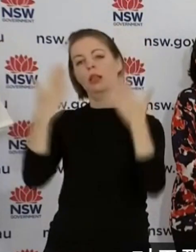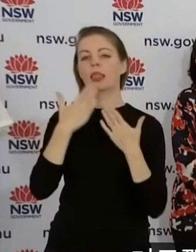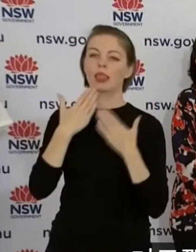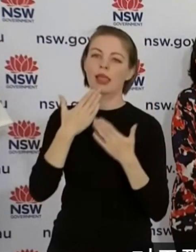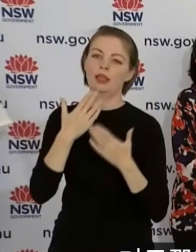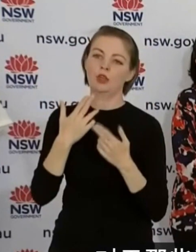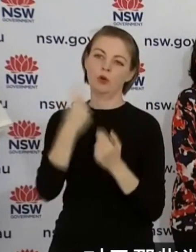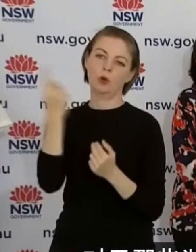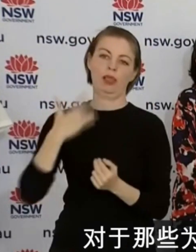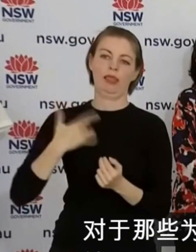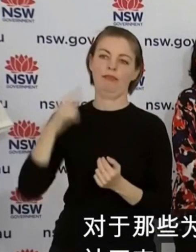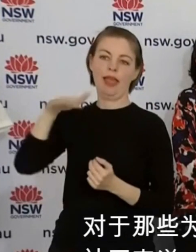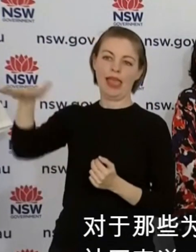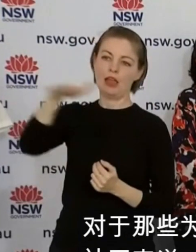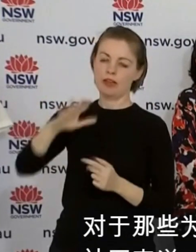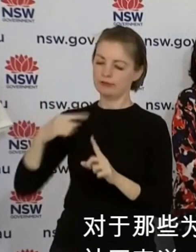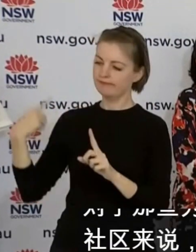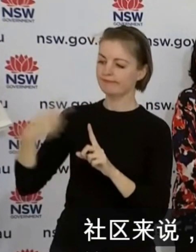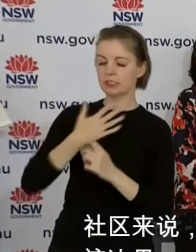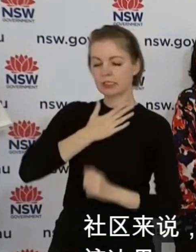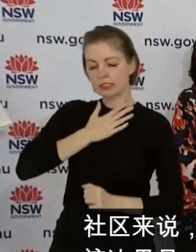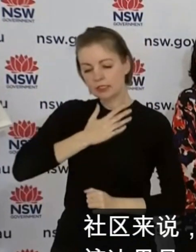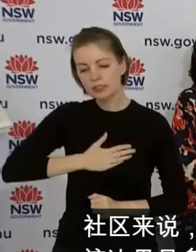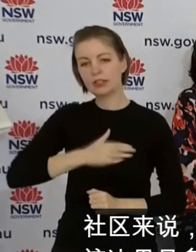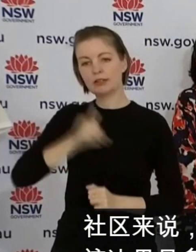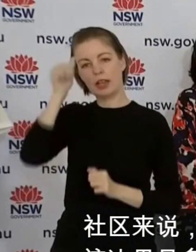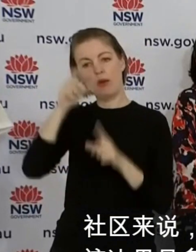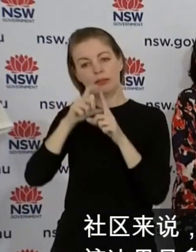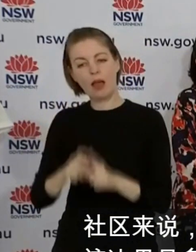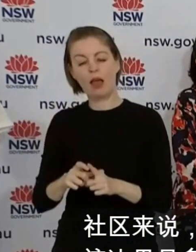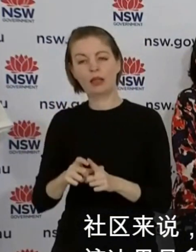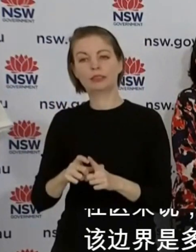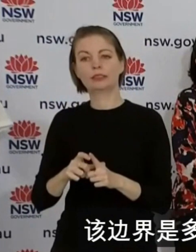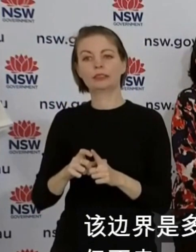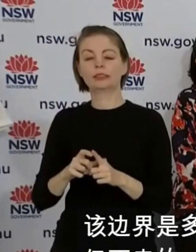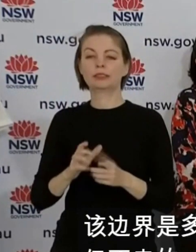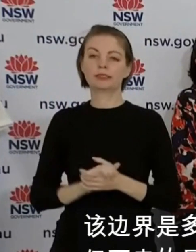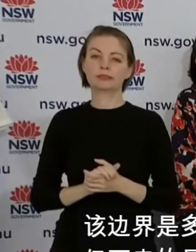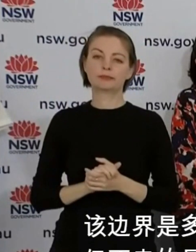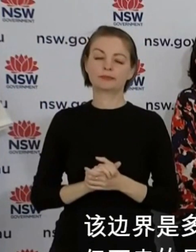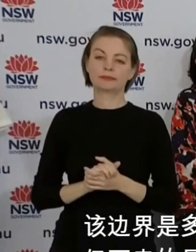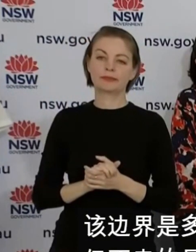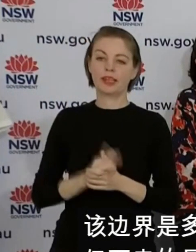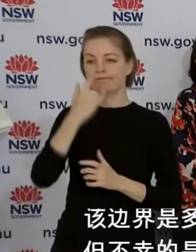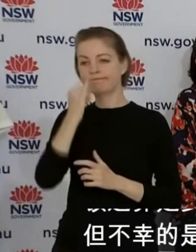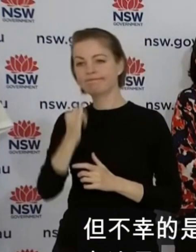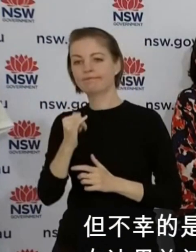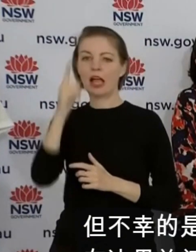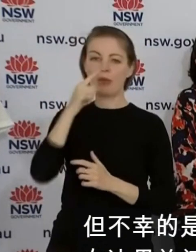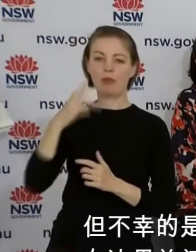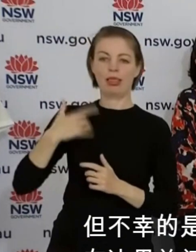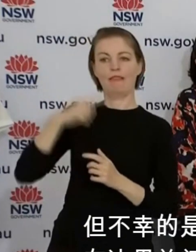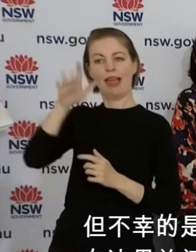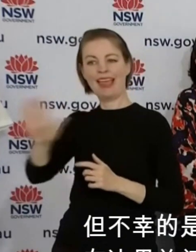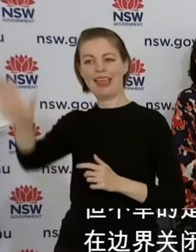hard. For those that live in border communities, we know how seamless and invisible that border is, but unfortunately our communities do get impacted